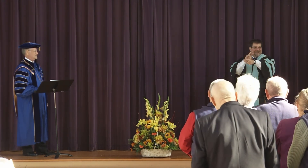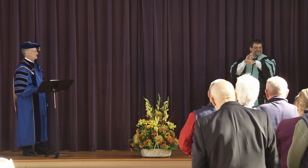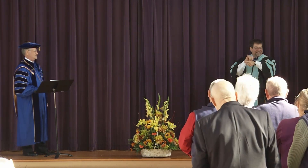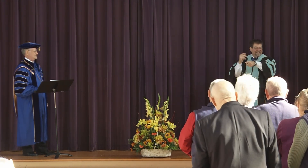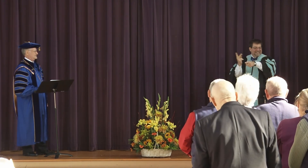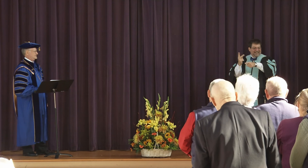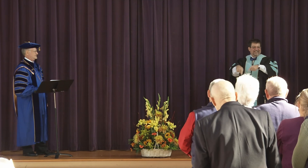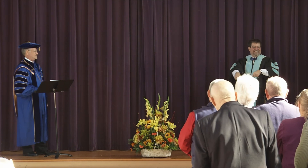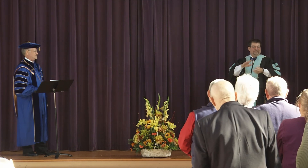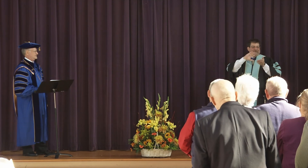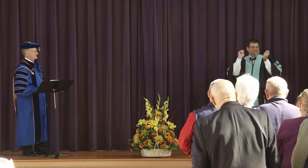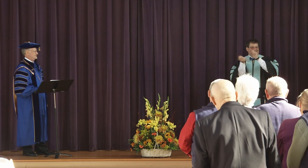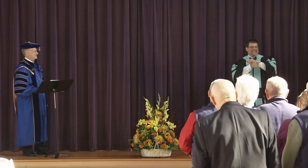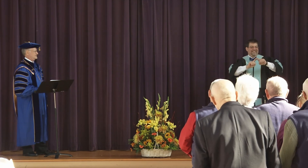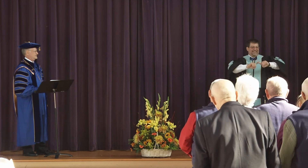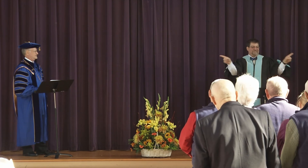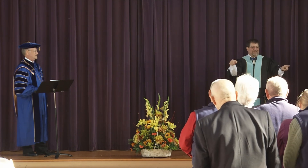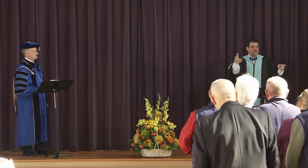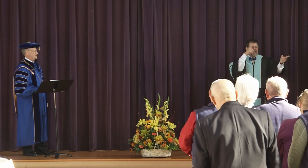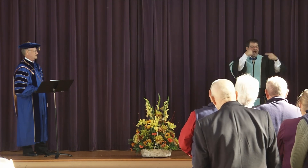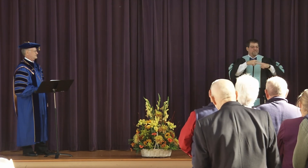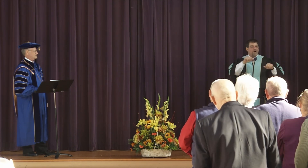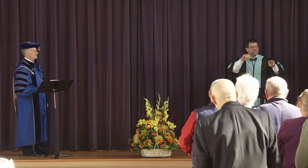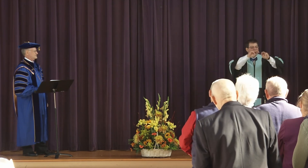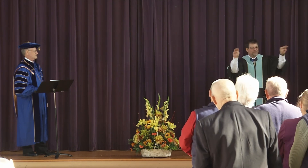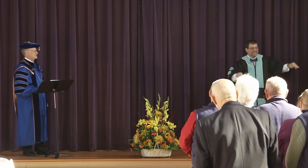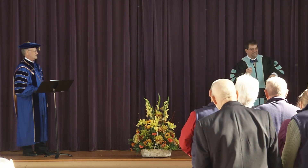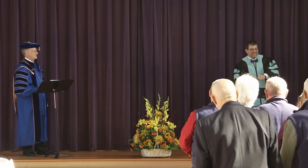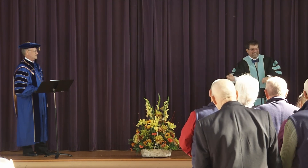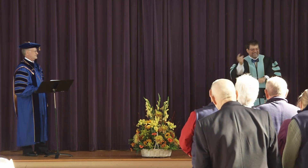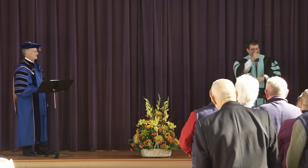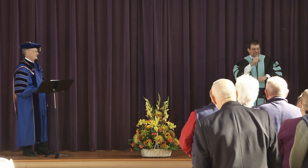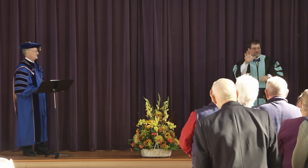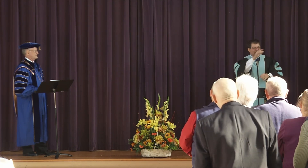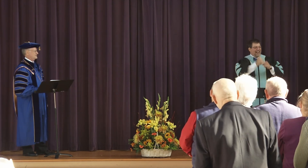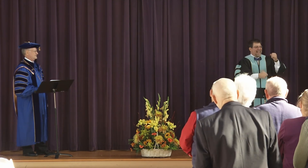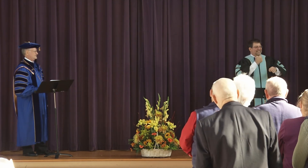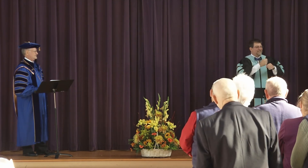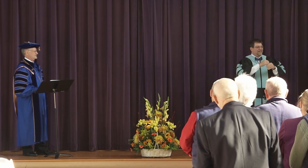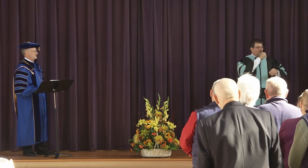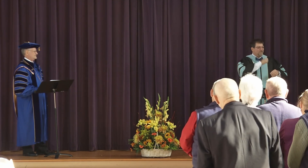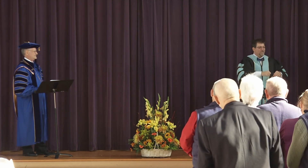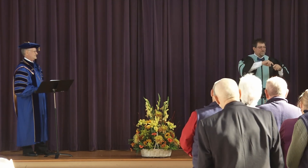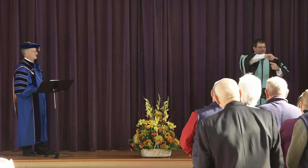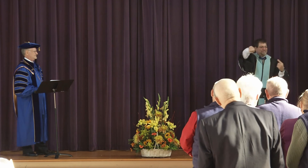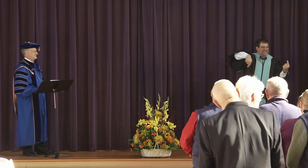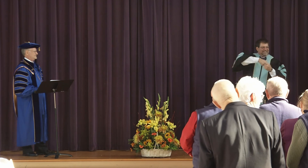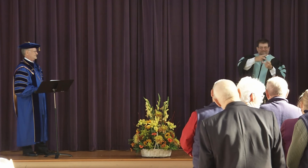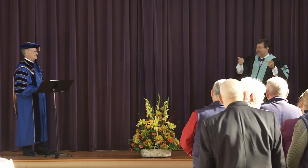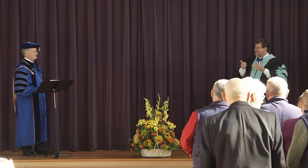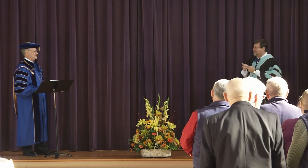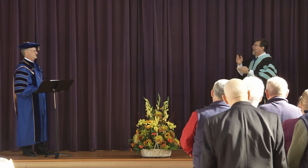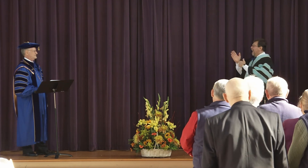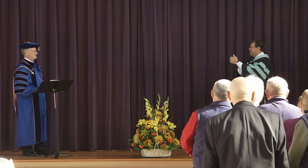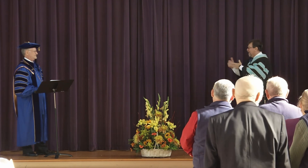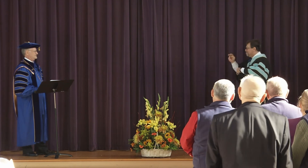And from the wonderful support of you and the First Lady, this will be a different room next year. It will be a museum. So this will be